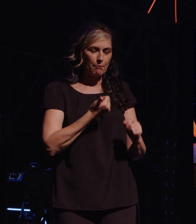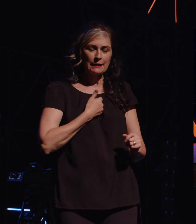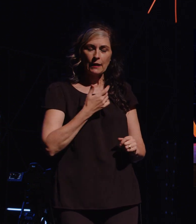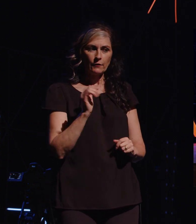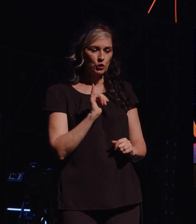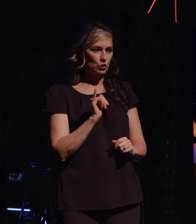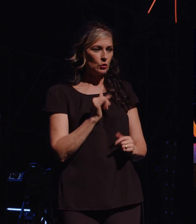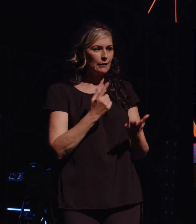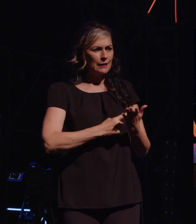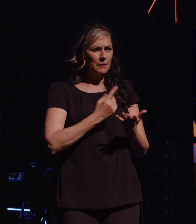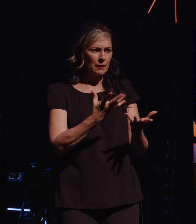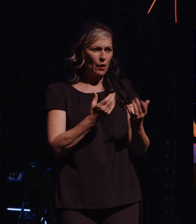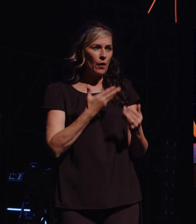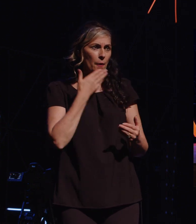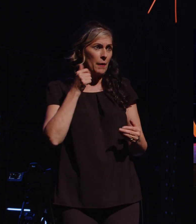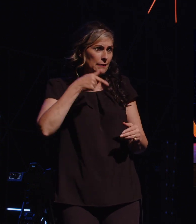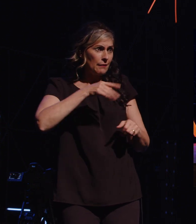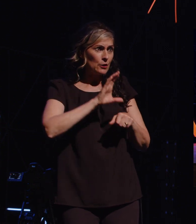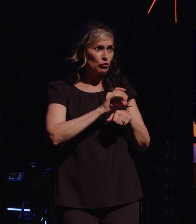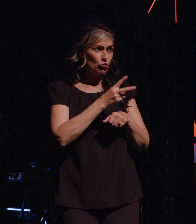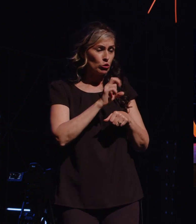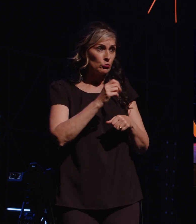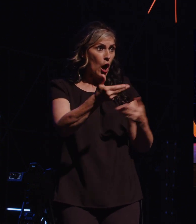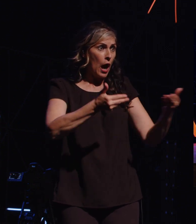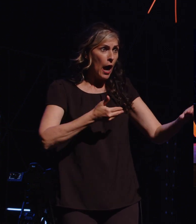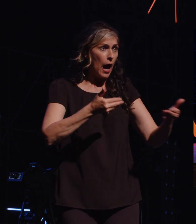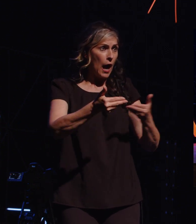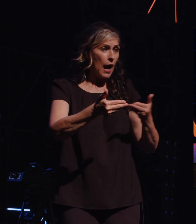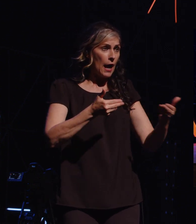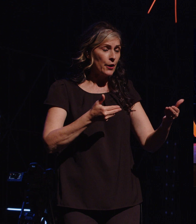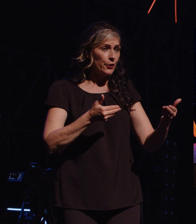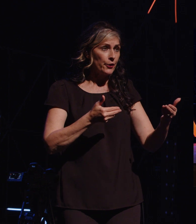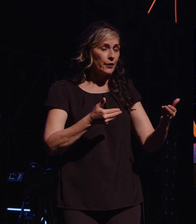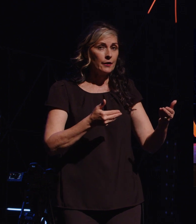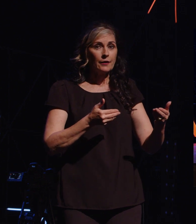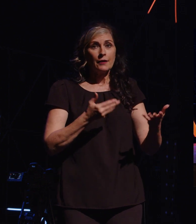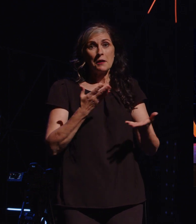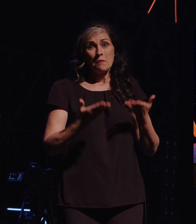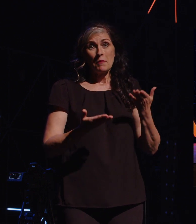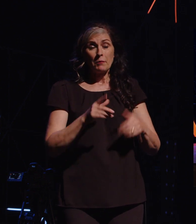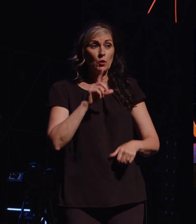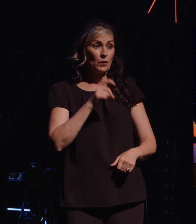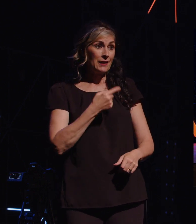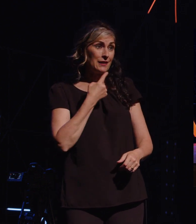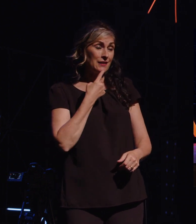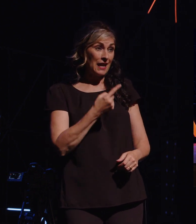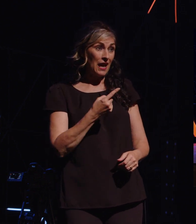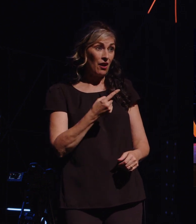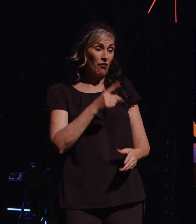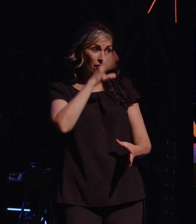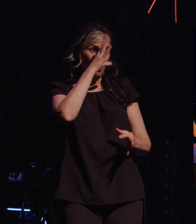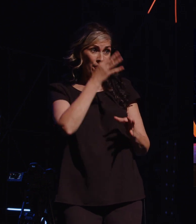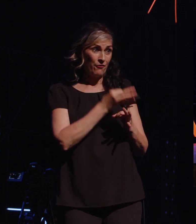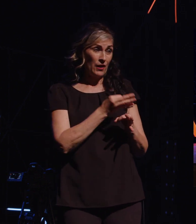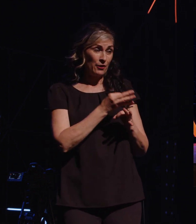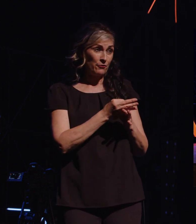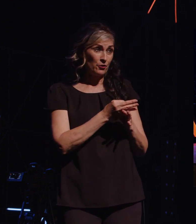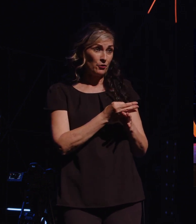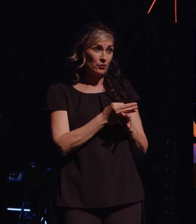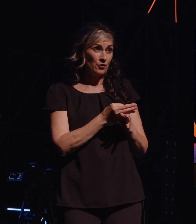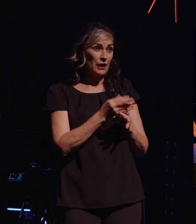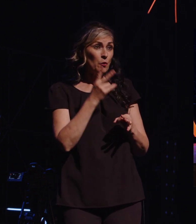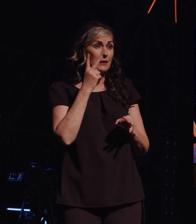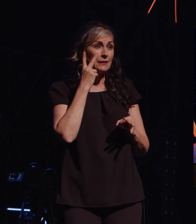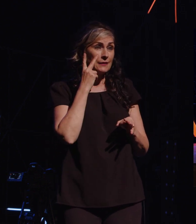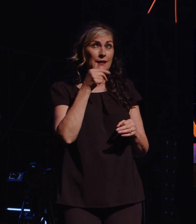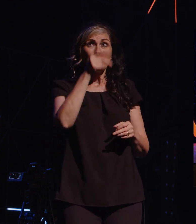because sometimes, like, I want the best here at the Grove. We got to hire them. But maybe we need to tell the faithful, the ones that we just see God's hand